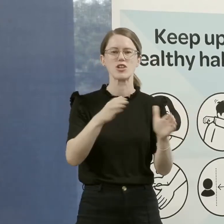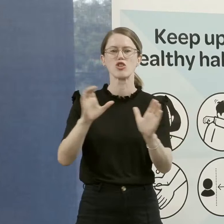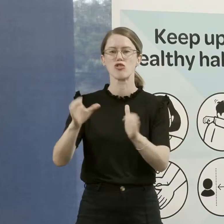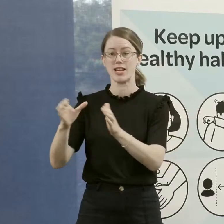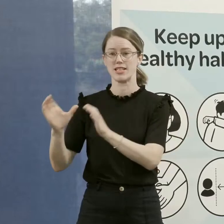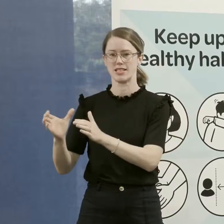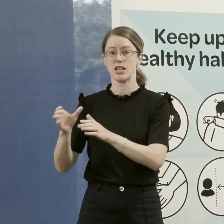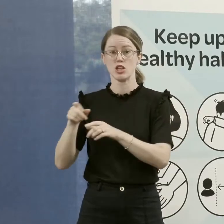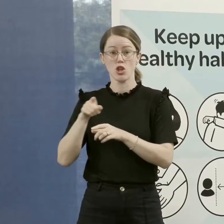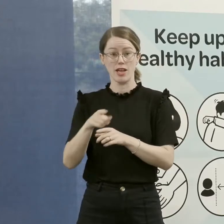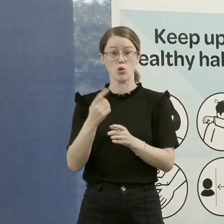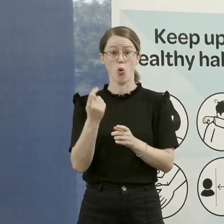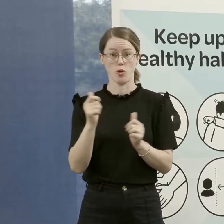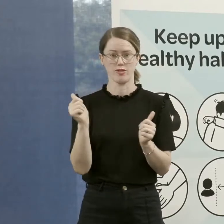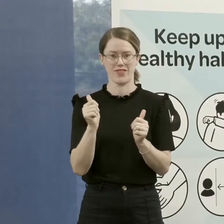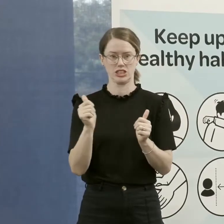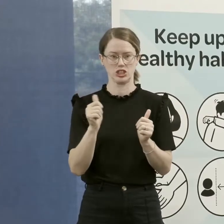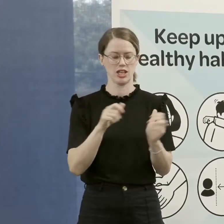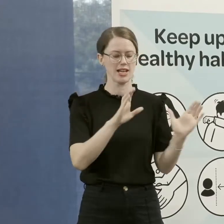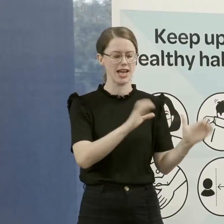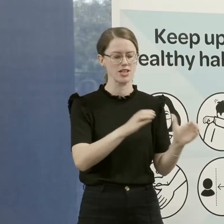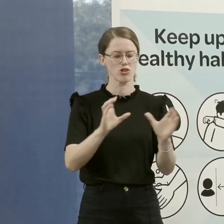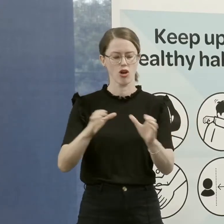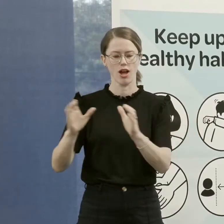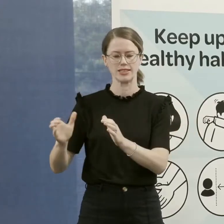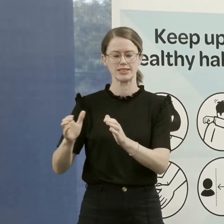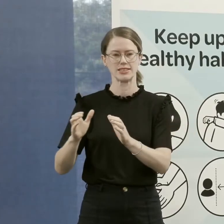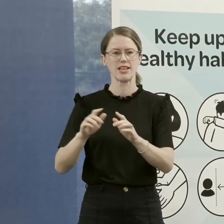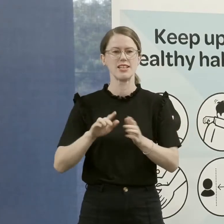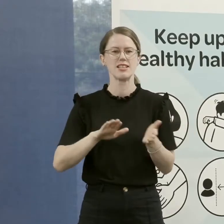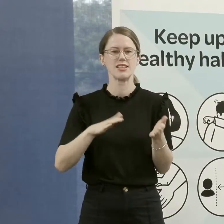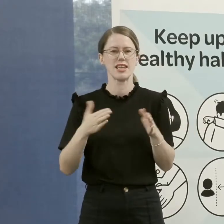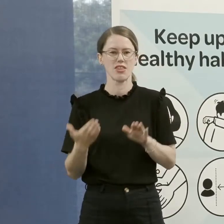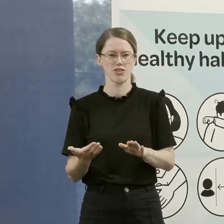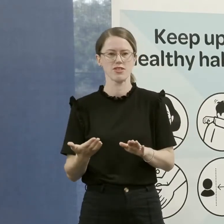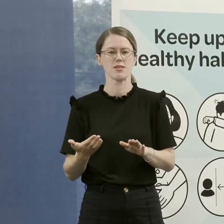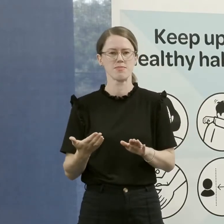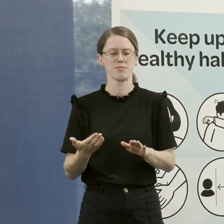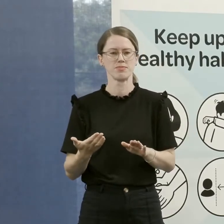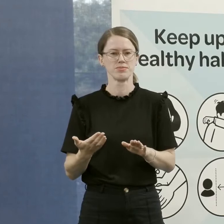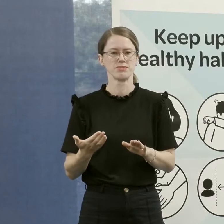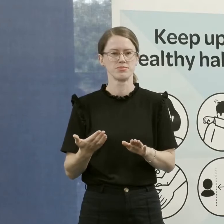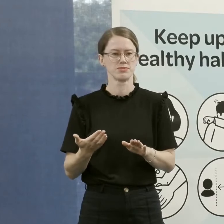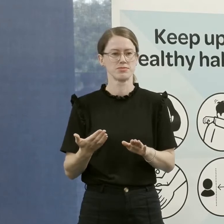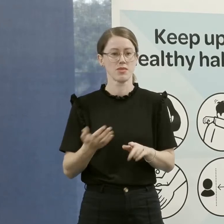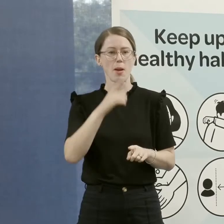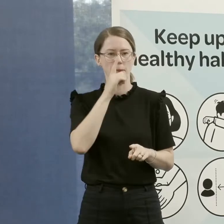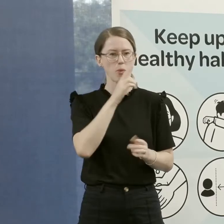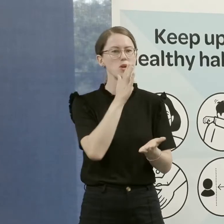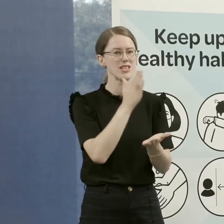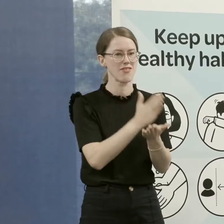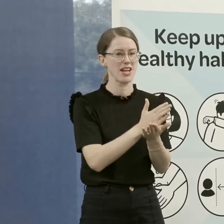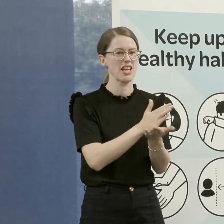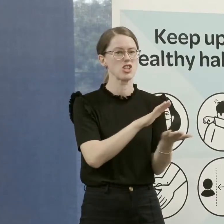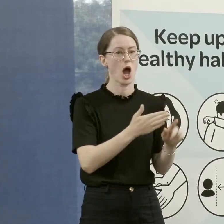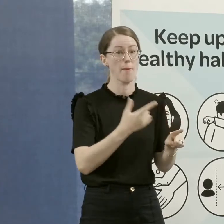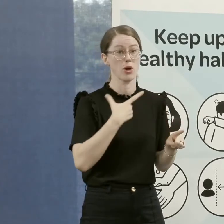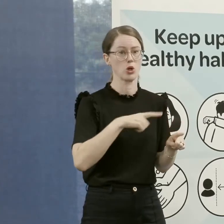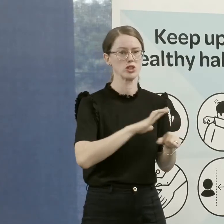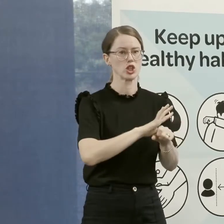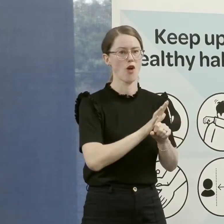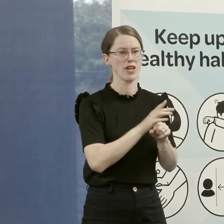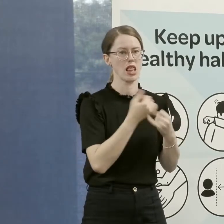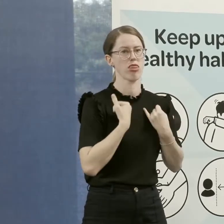nearly through that work of categorising all those reported deaths into those that were absolutely clearly from